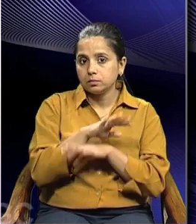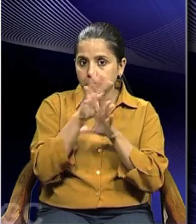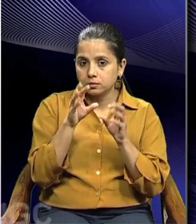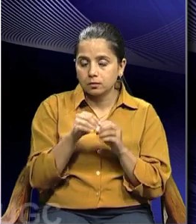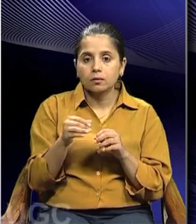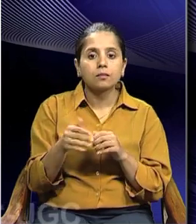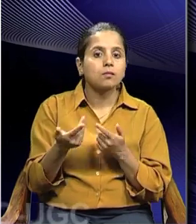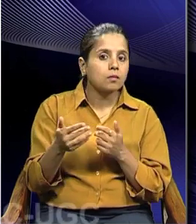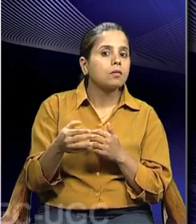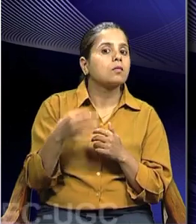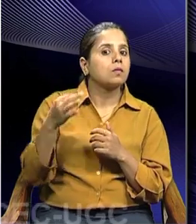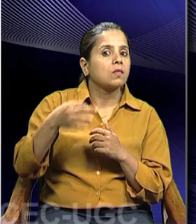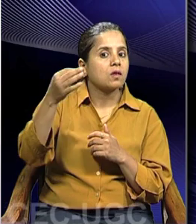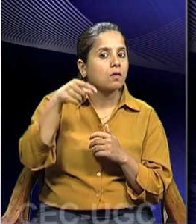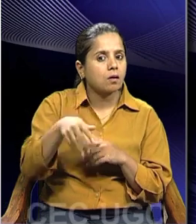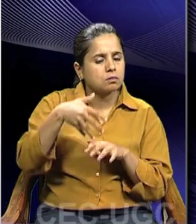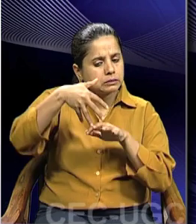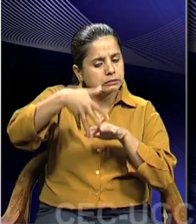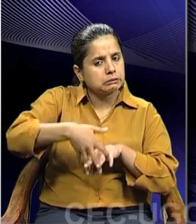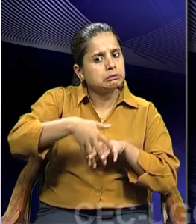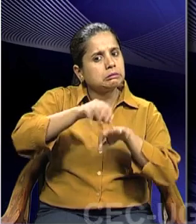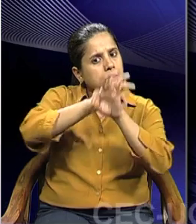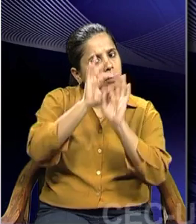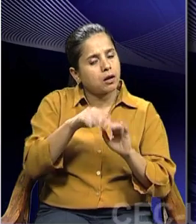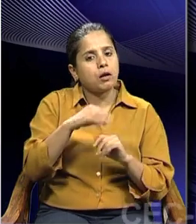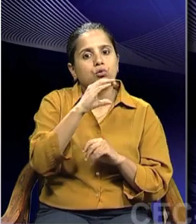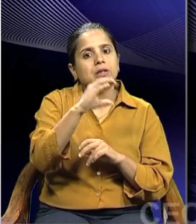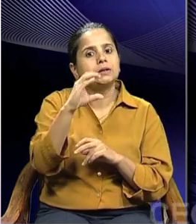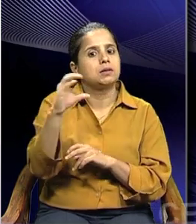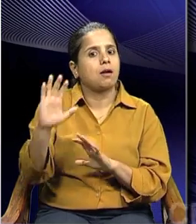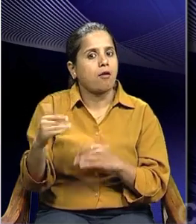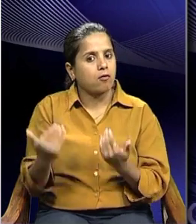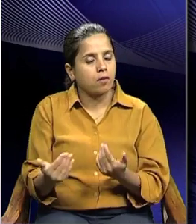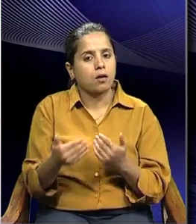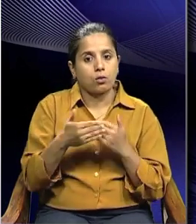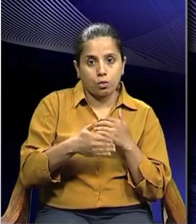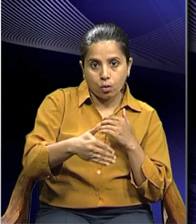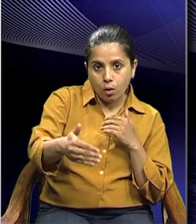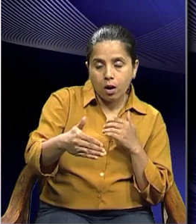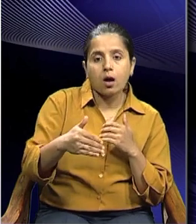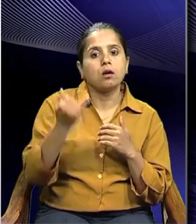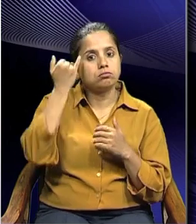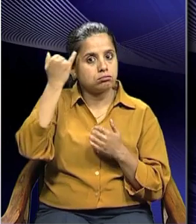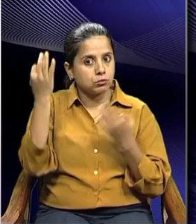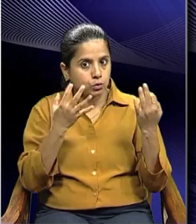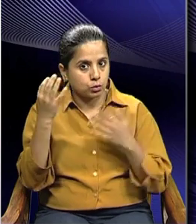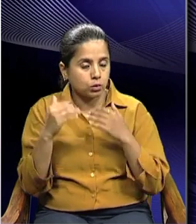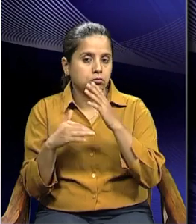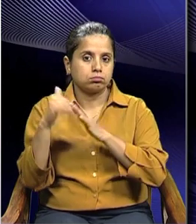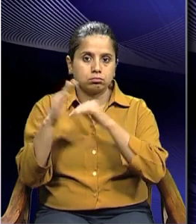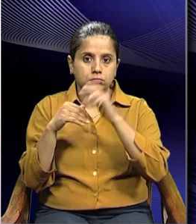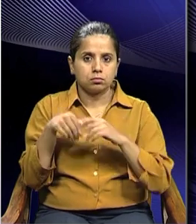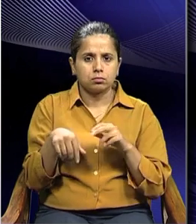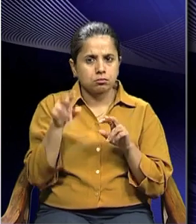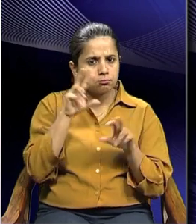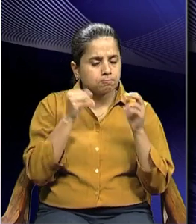forward engineering is rooted in the idea of CCC, that is continuous creative constructions, through creative envisioning